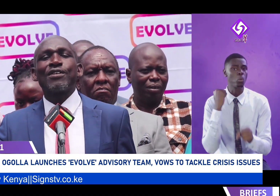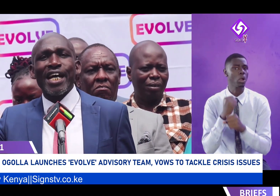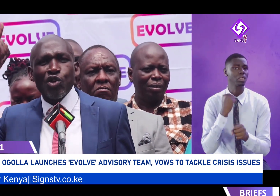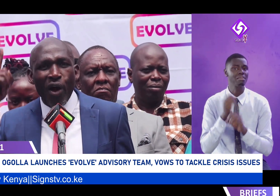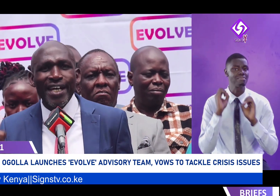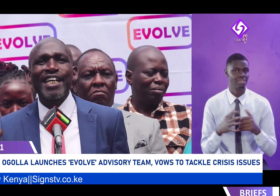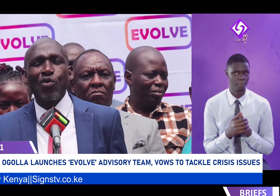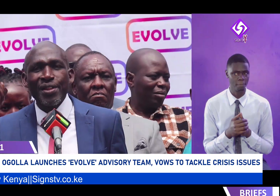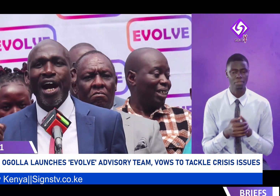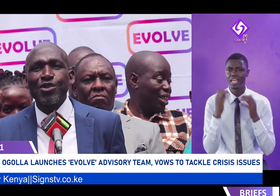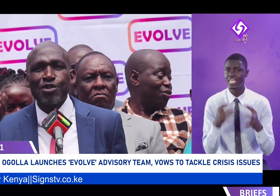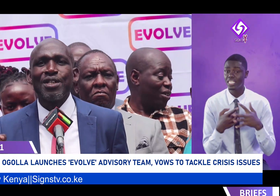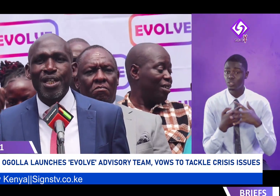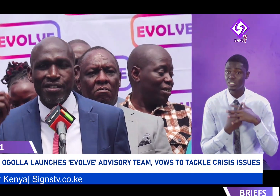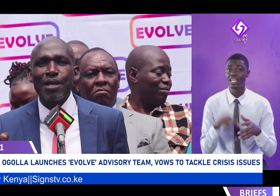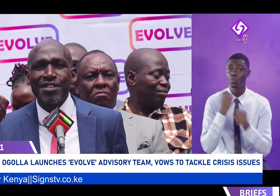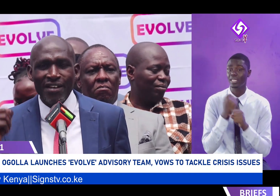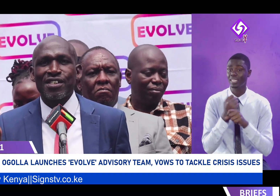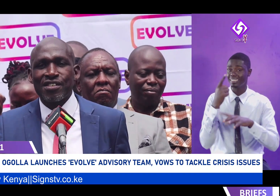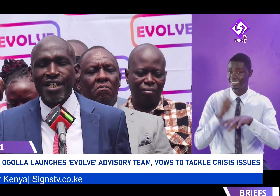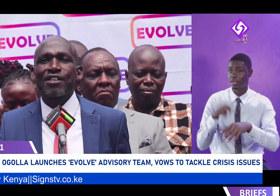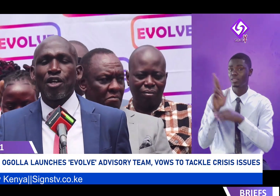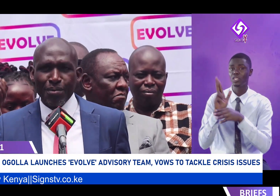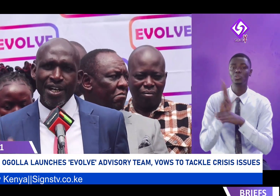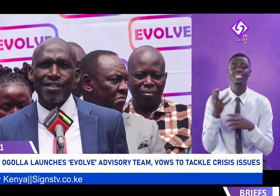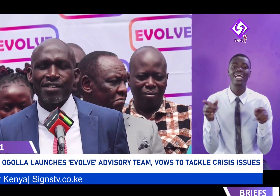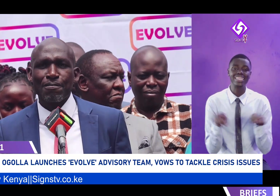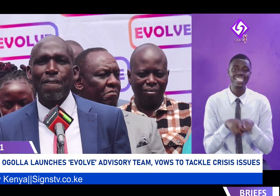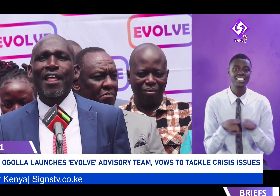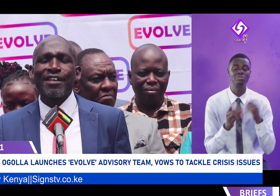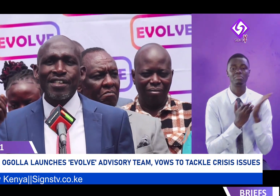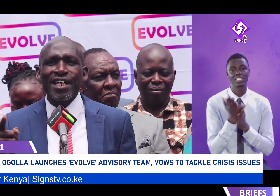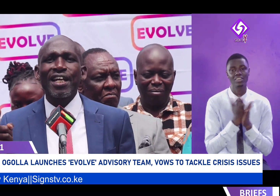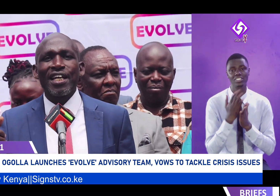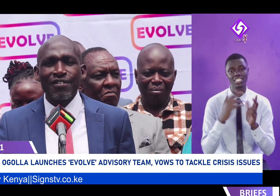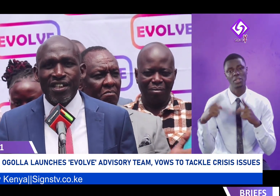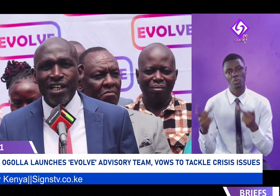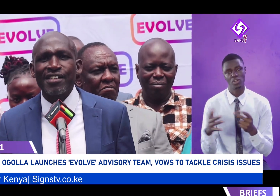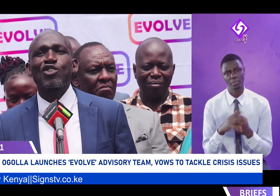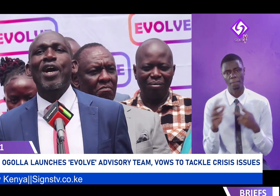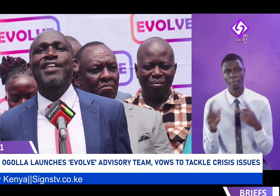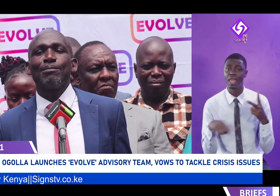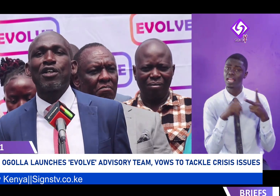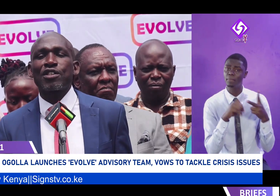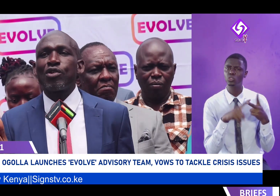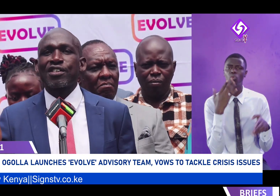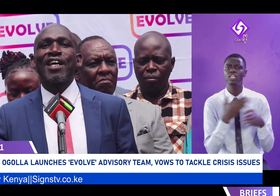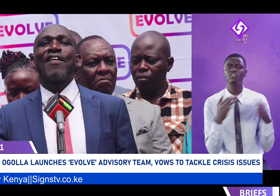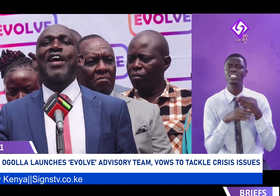will start working when they are consuming the same services and products. Secondly, infrastructure is not working. Because of what? They